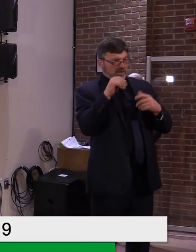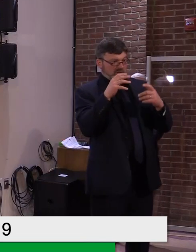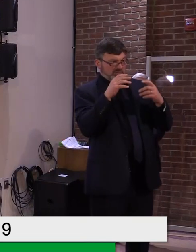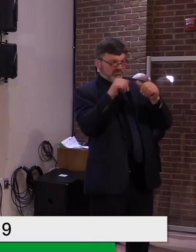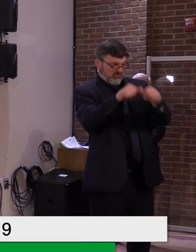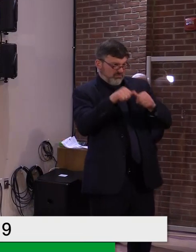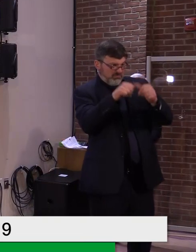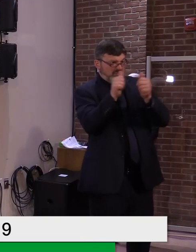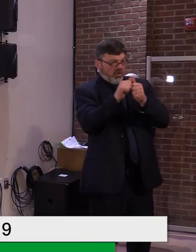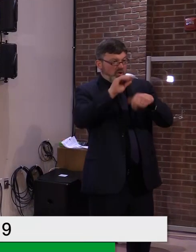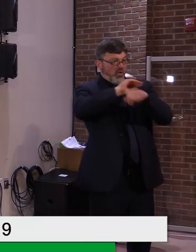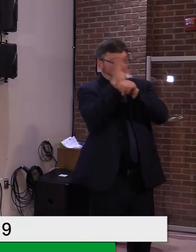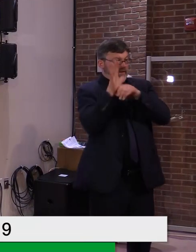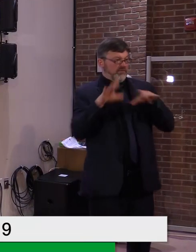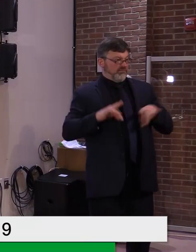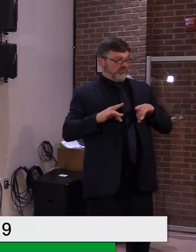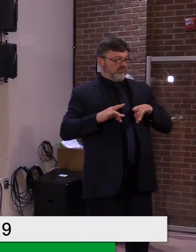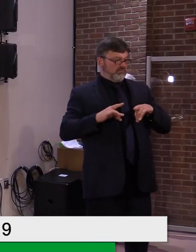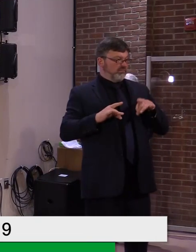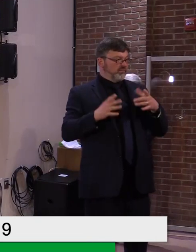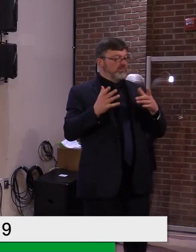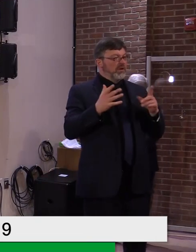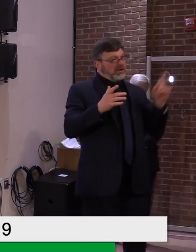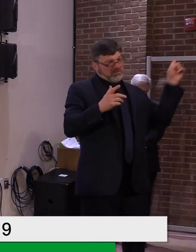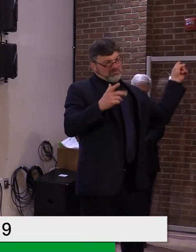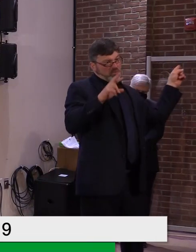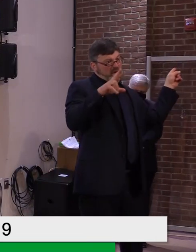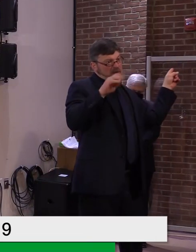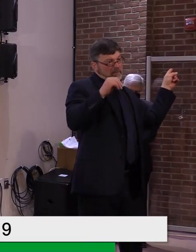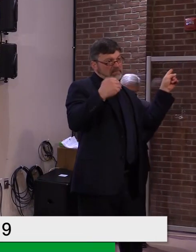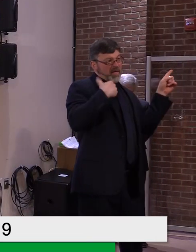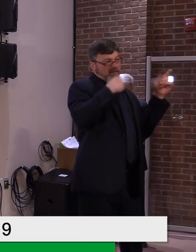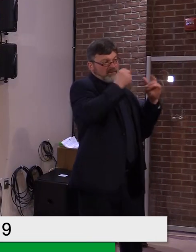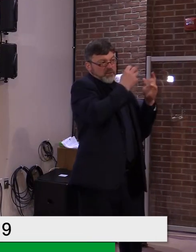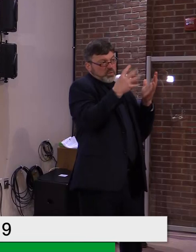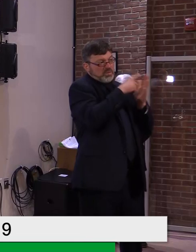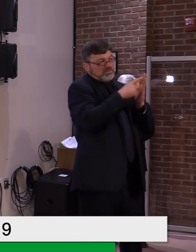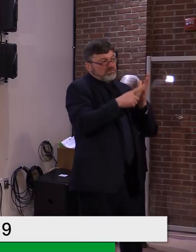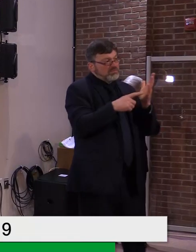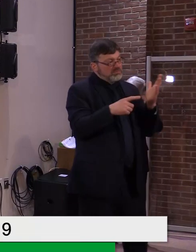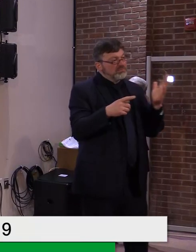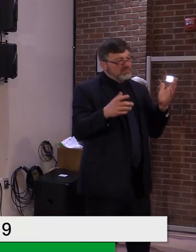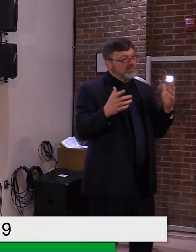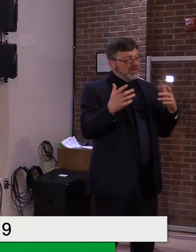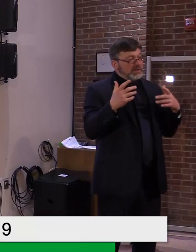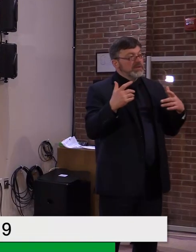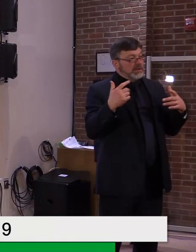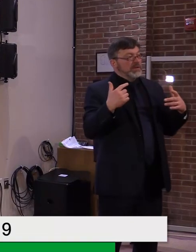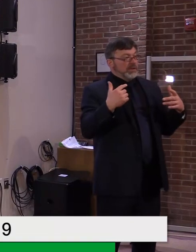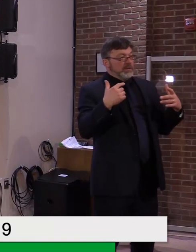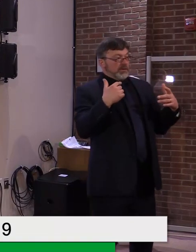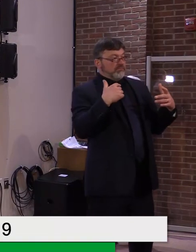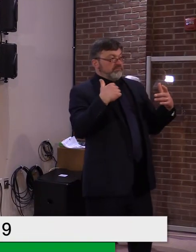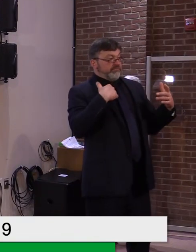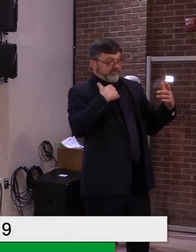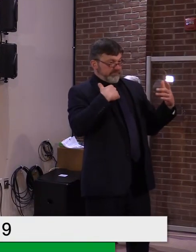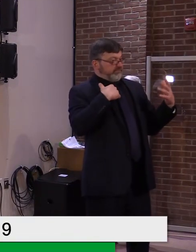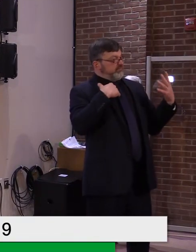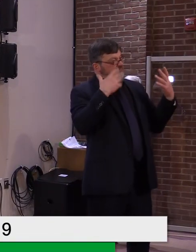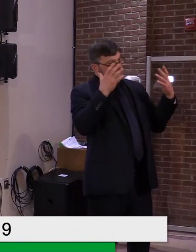I also get communications from a variety of people detailing what their condition